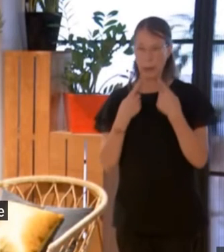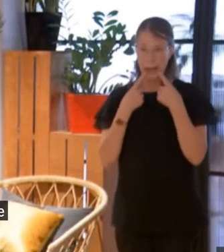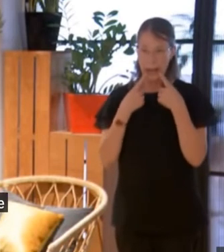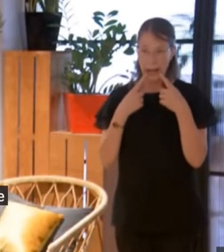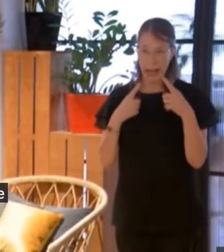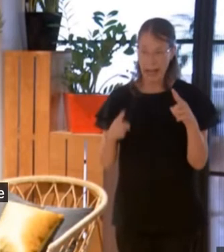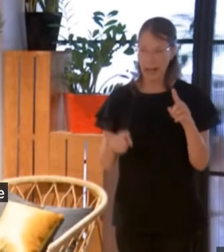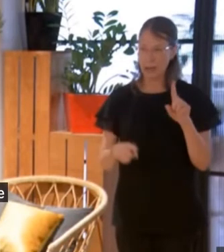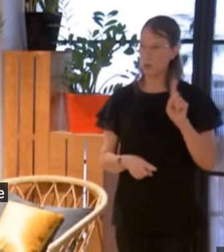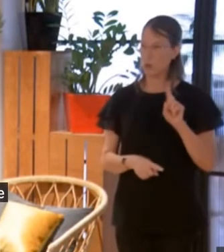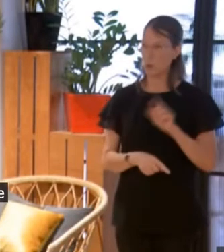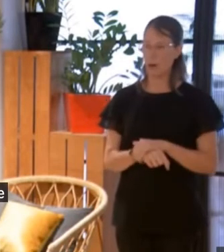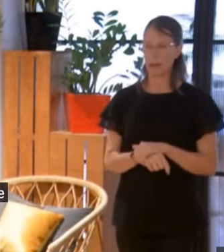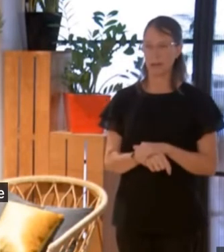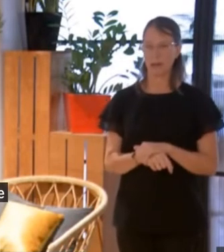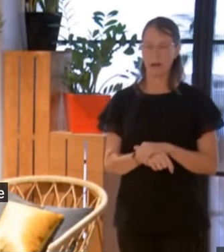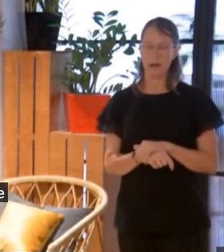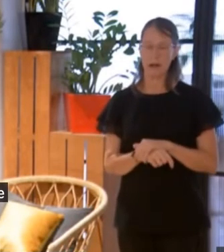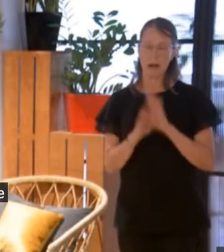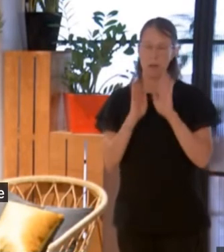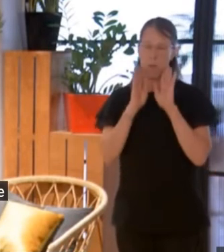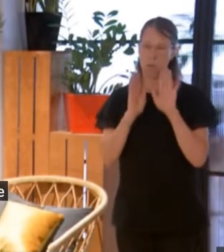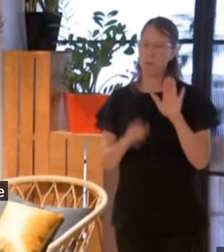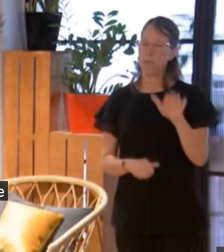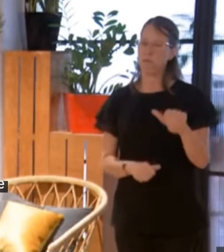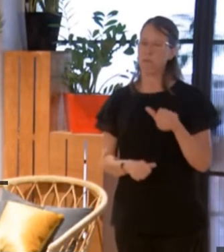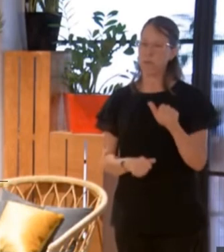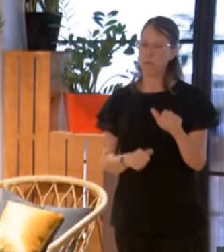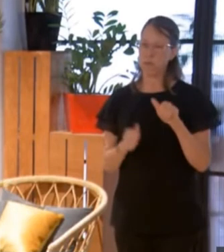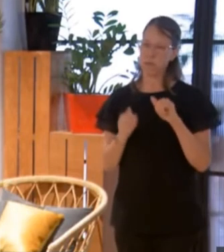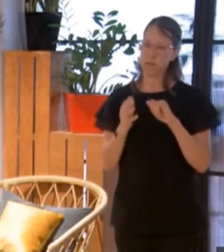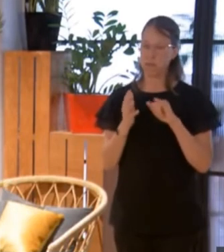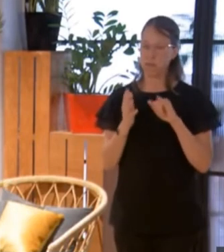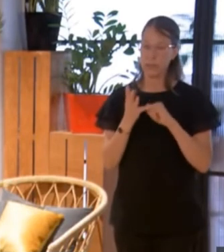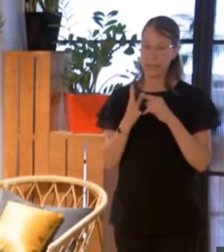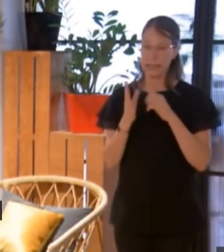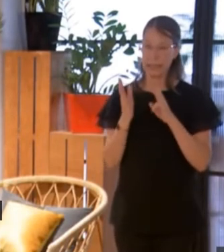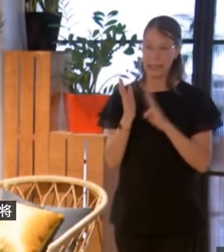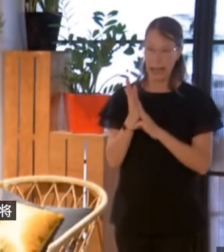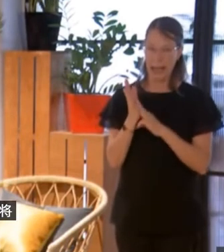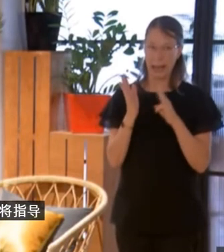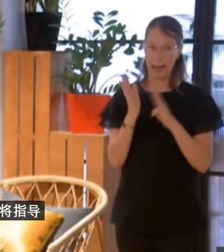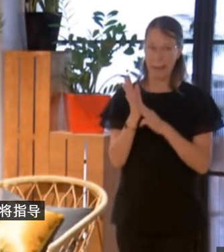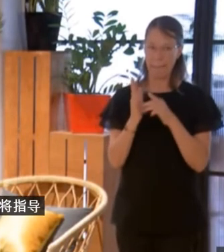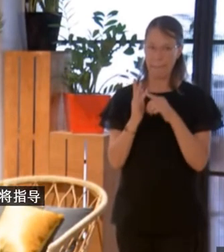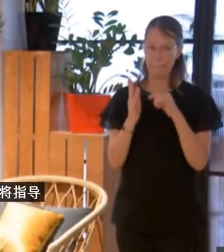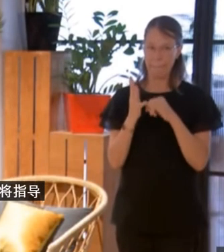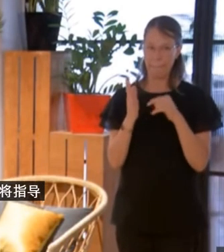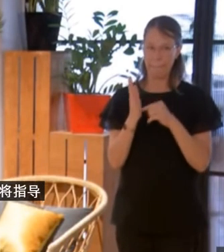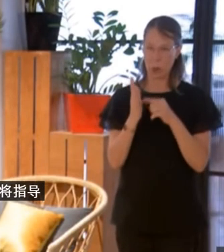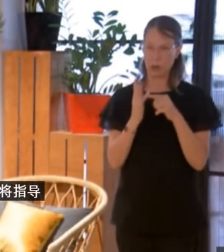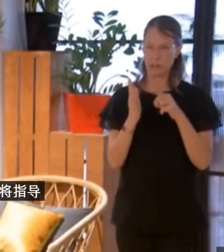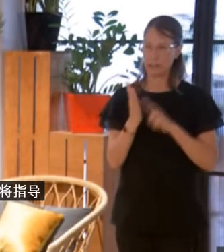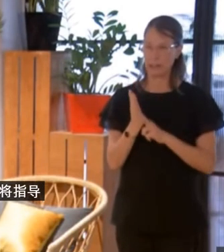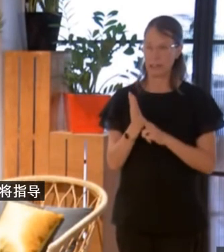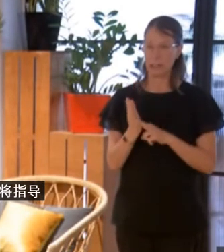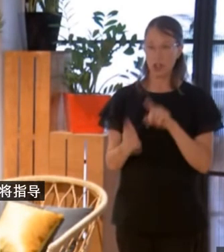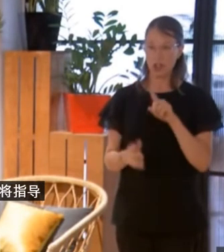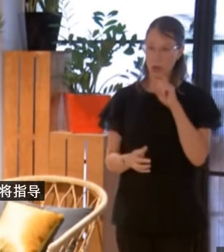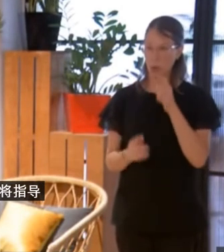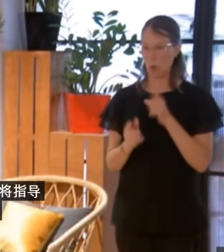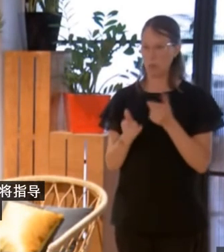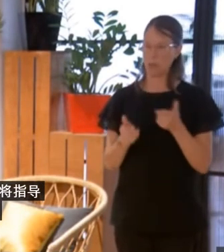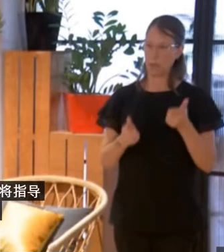opportunity in the brilliant Sam Mostyn. Sam will be heading the expert panel that will guide Treasury in